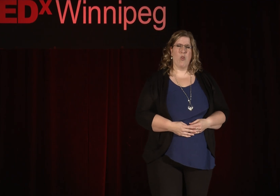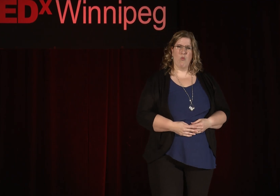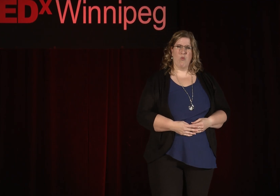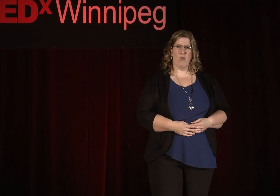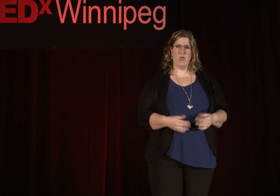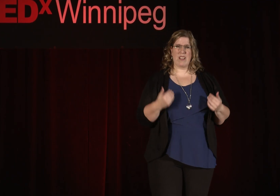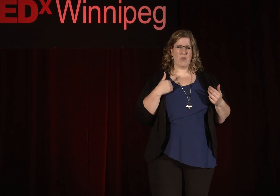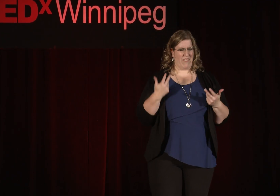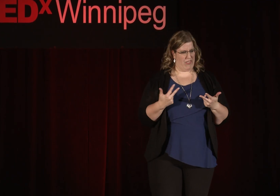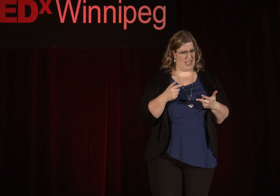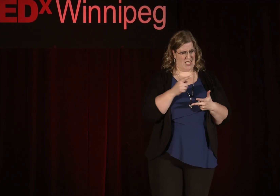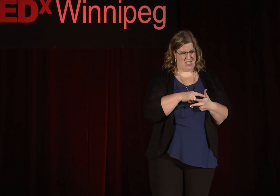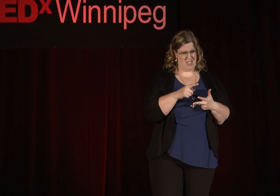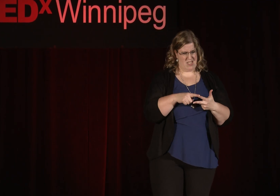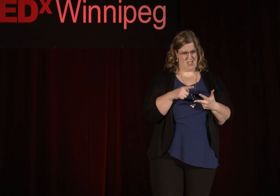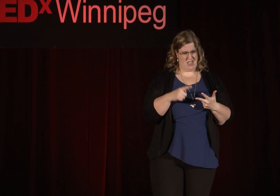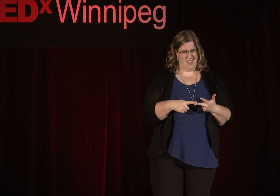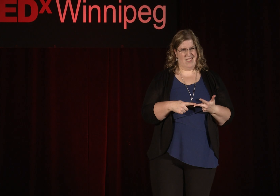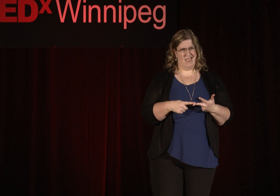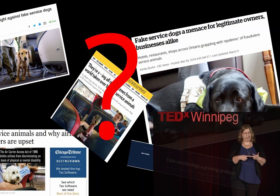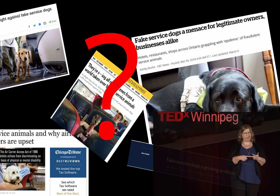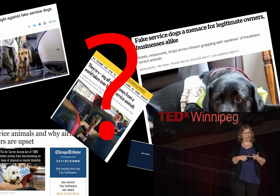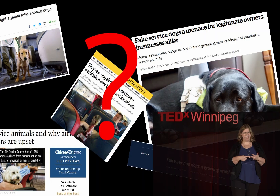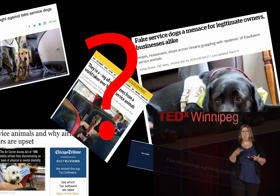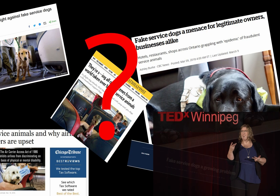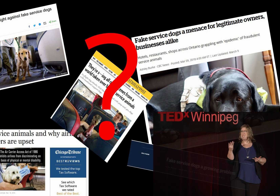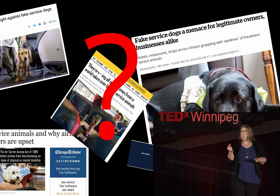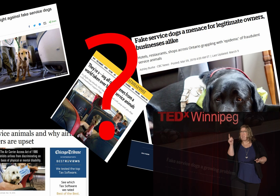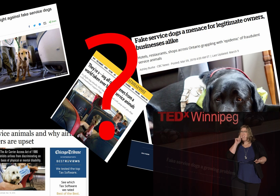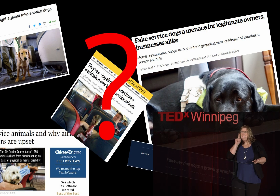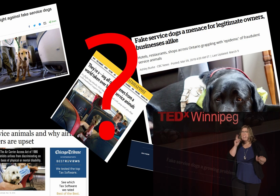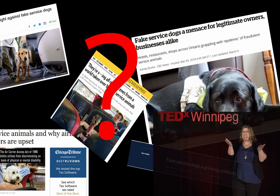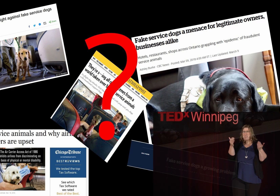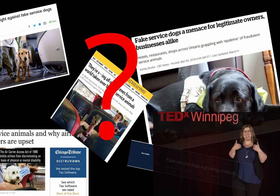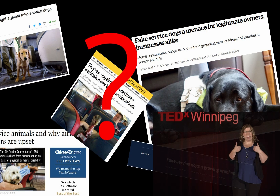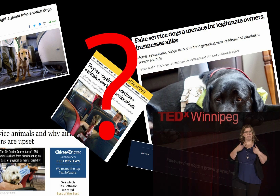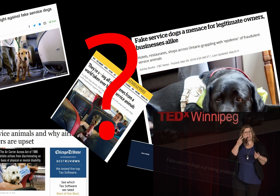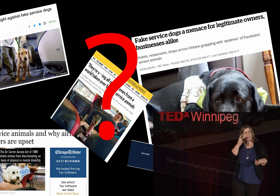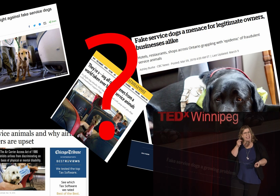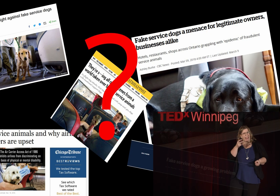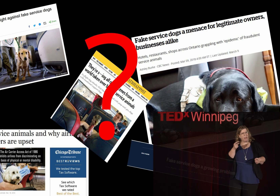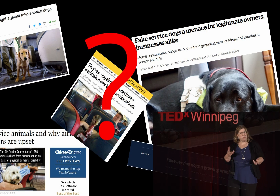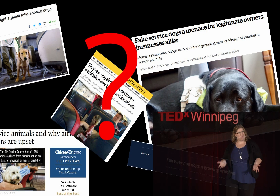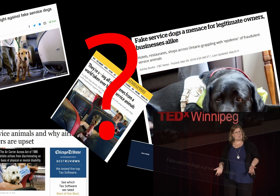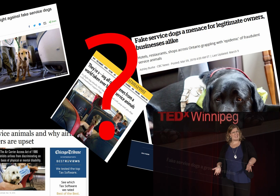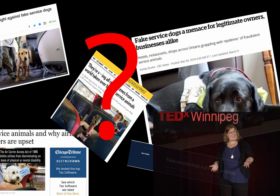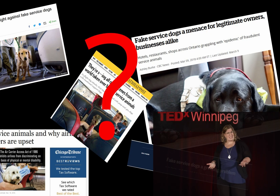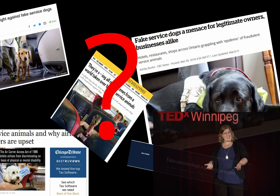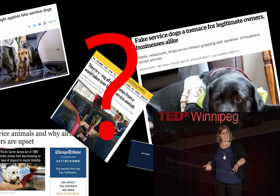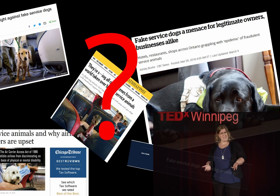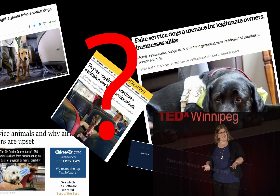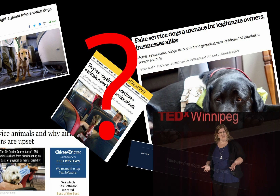So, with these categories in mind, what are the fake service dogs we're seeing in the news?